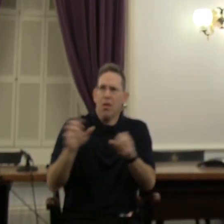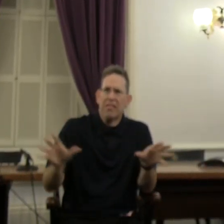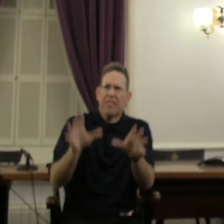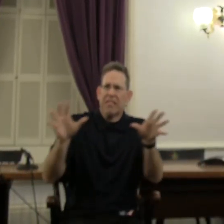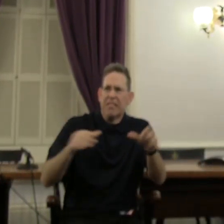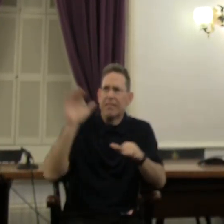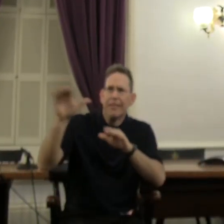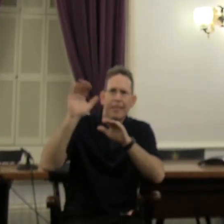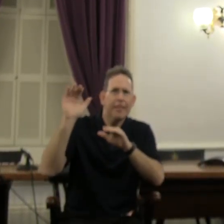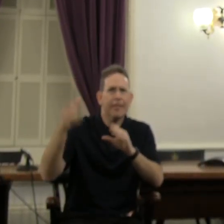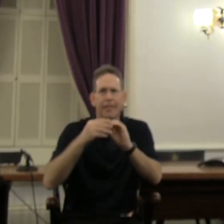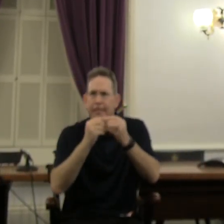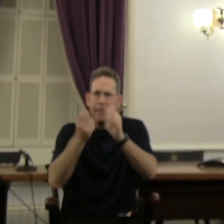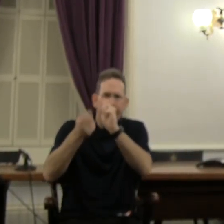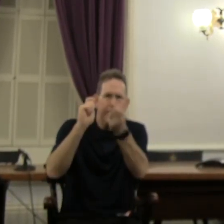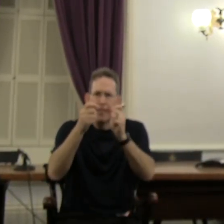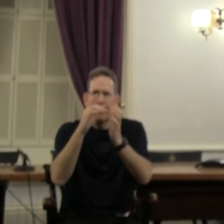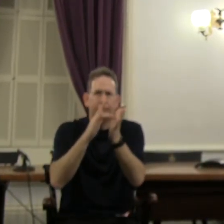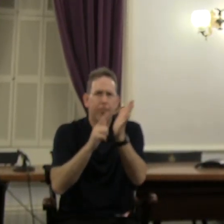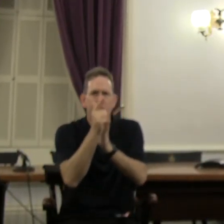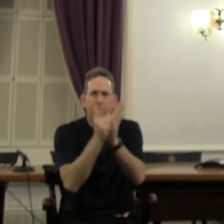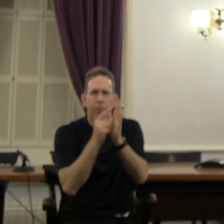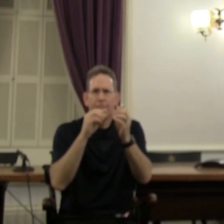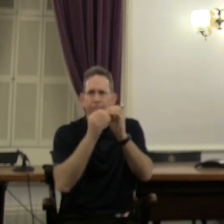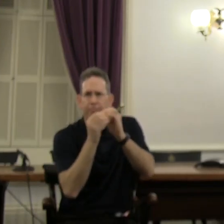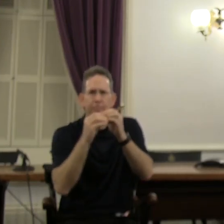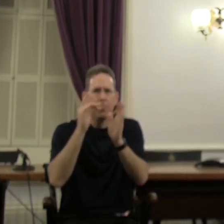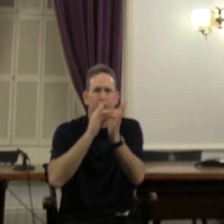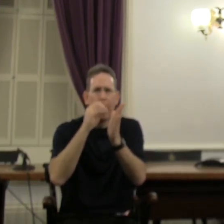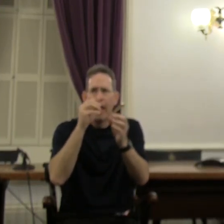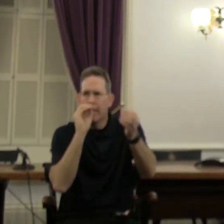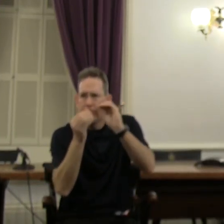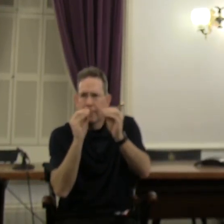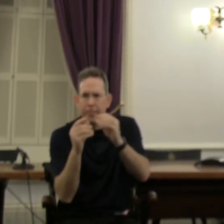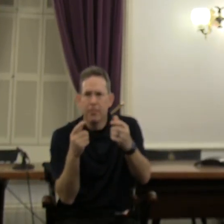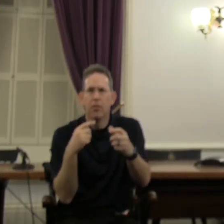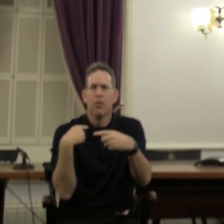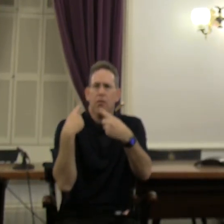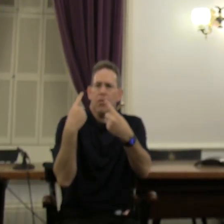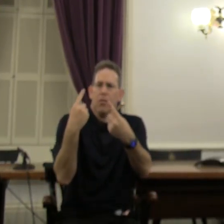or MWPD program took effect in the state of Vermont.